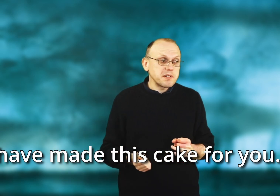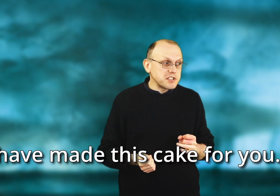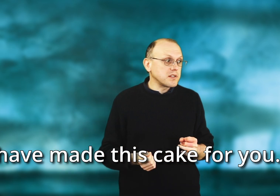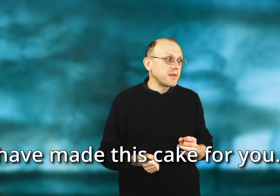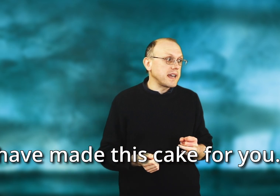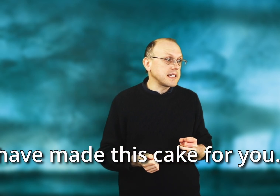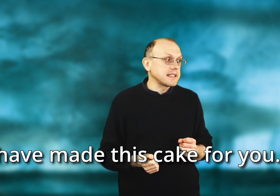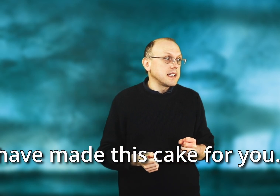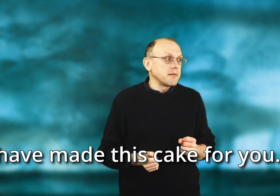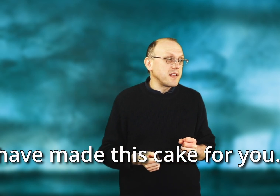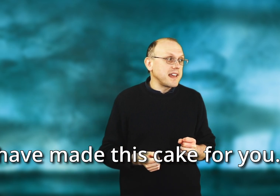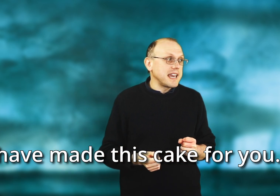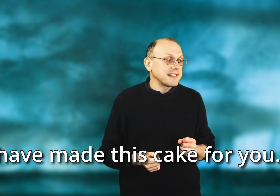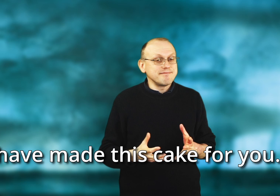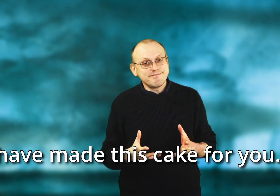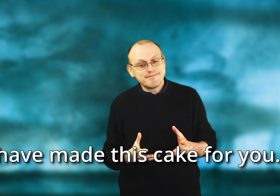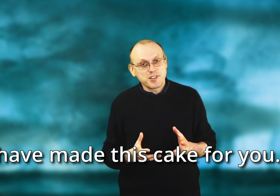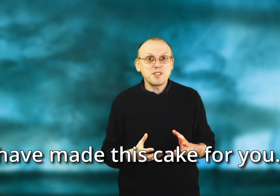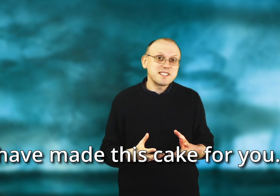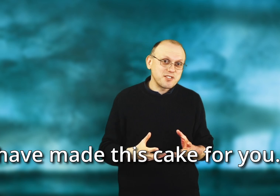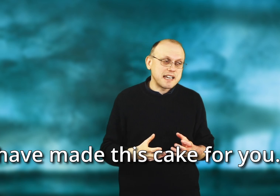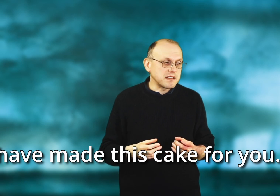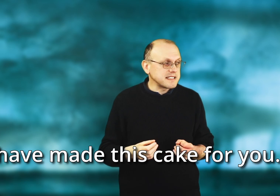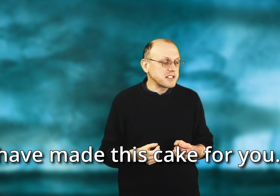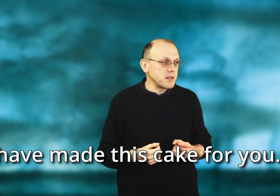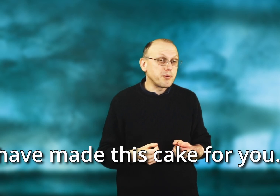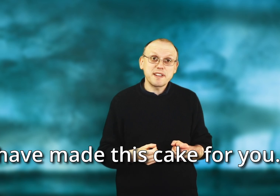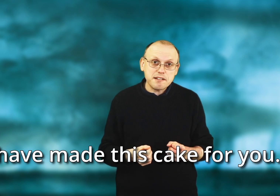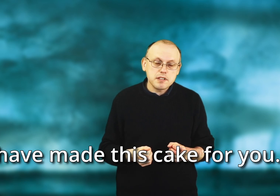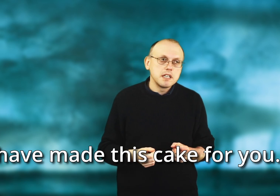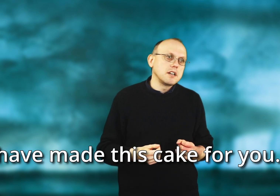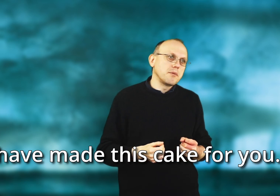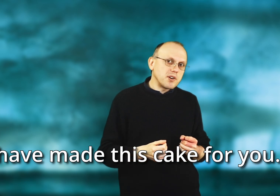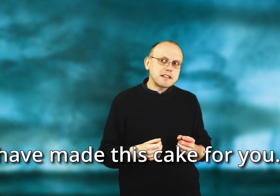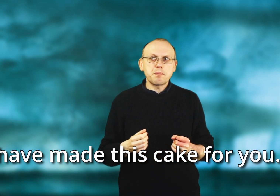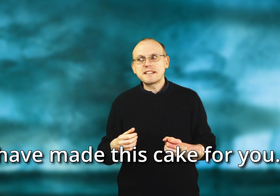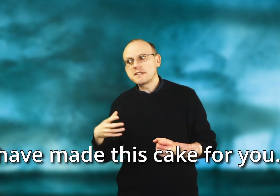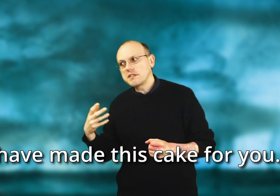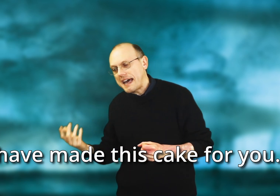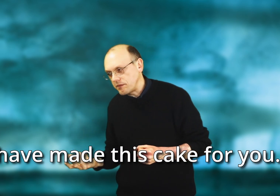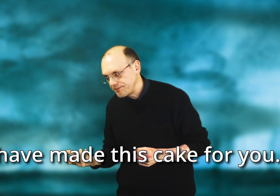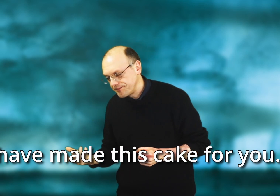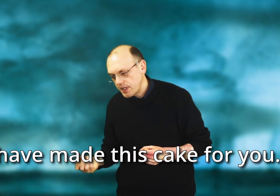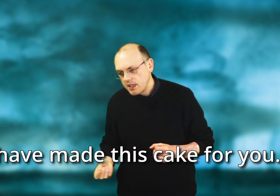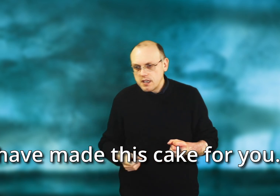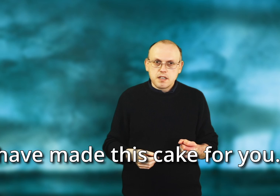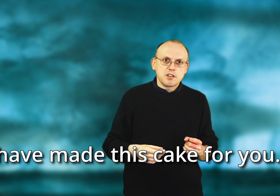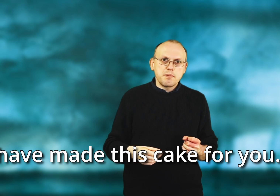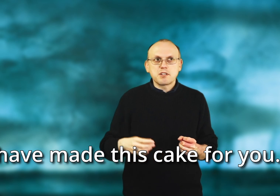prepositional phrase, but then you is not a noun. It's actually a pronoun. The pronoun replaces a noun. So because the